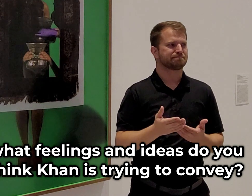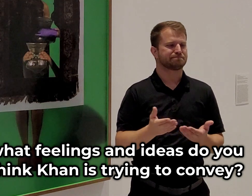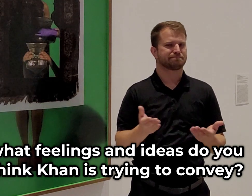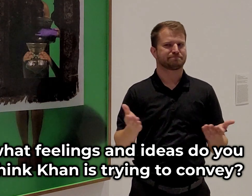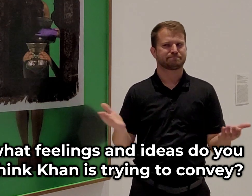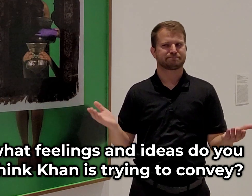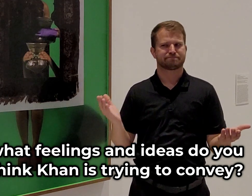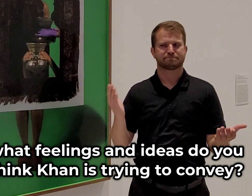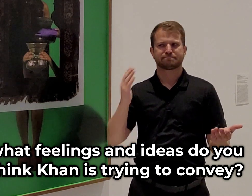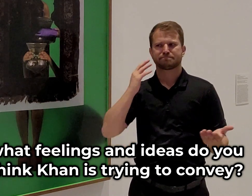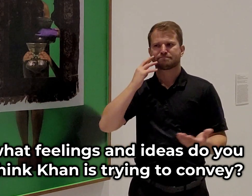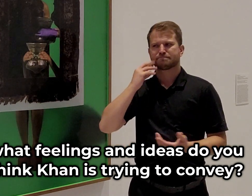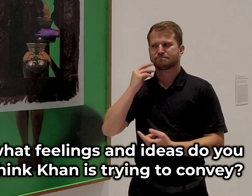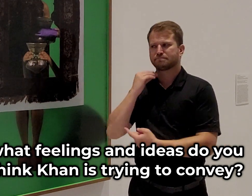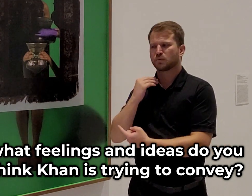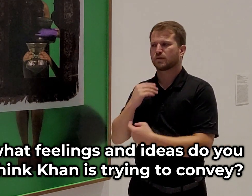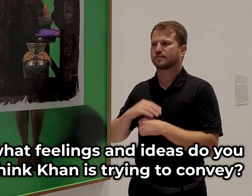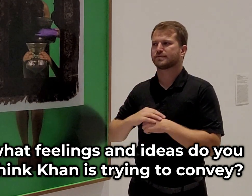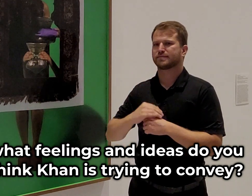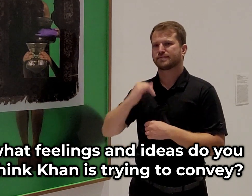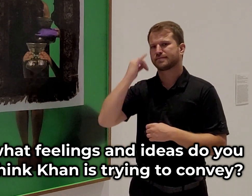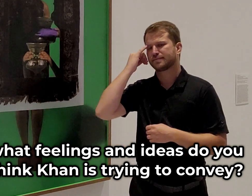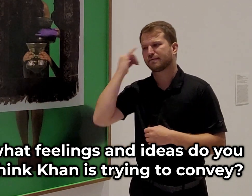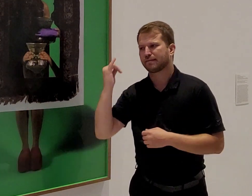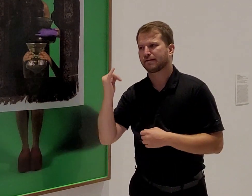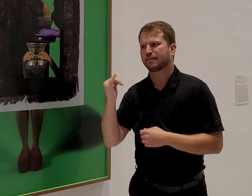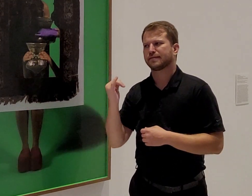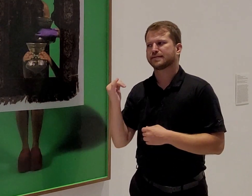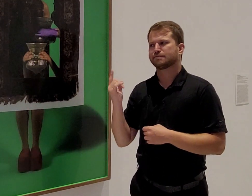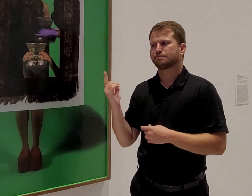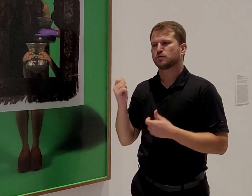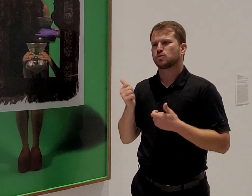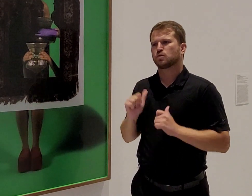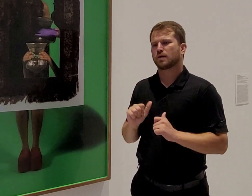trying to convey? Sherry. Zelensky,